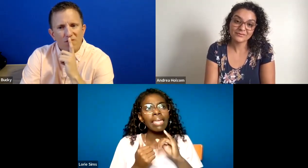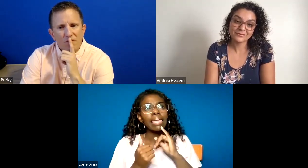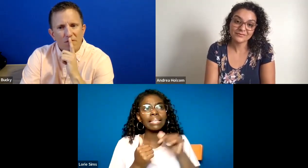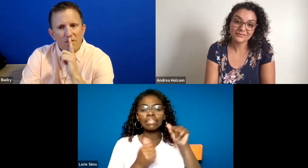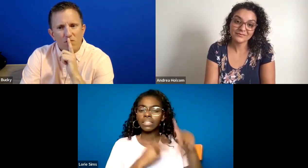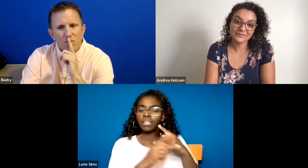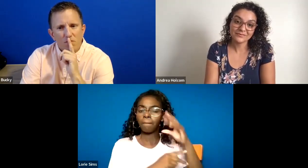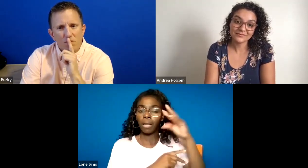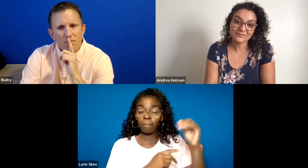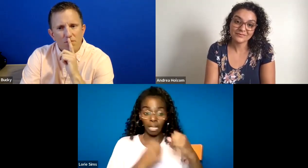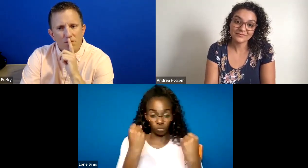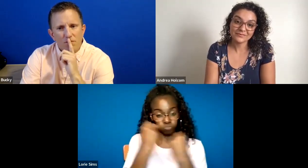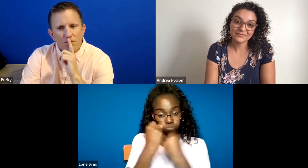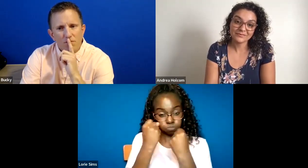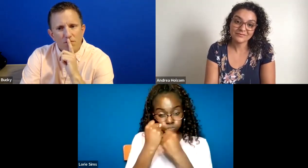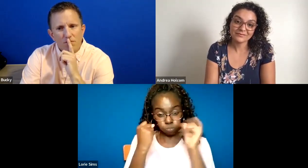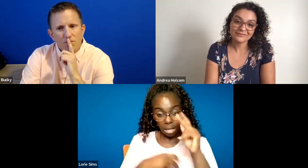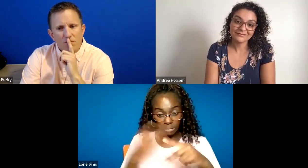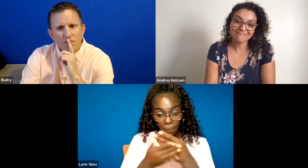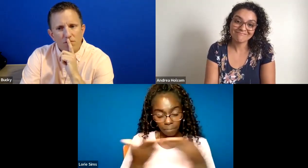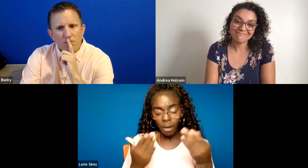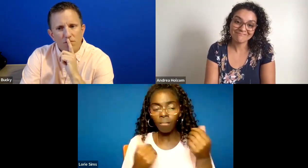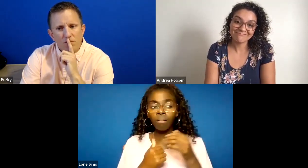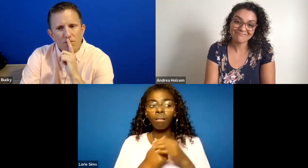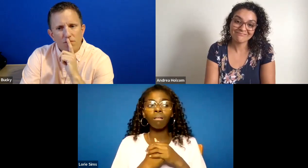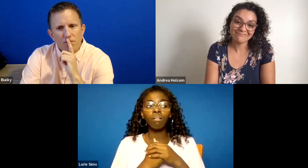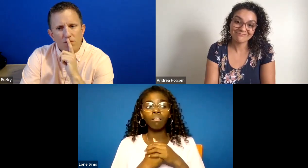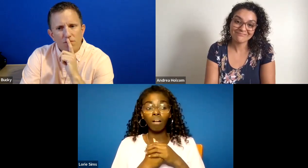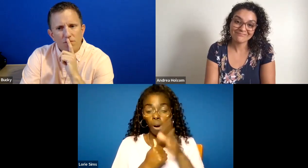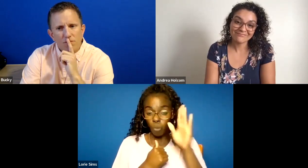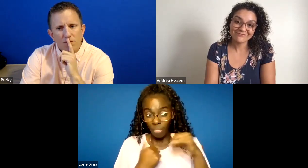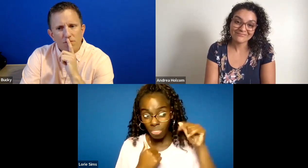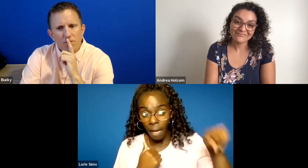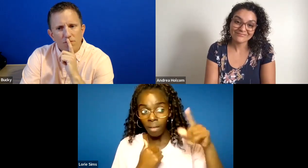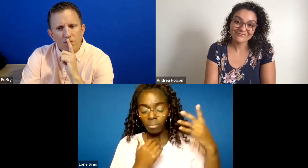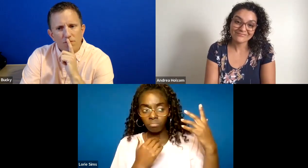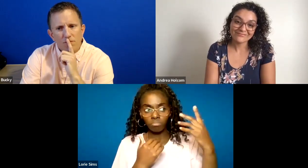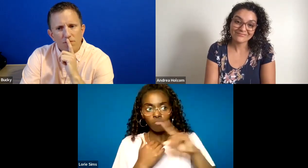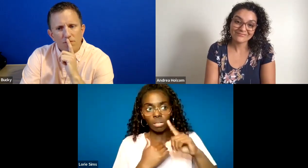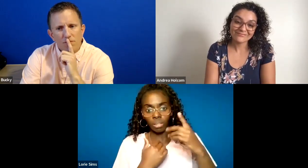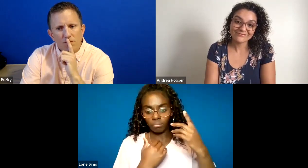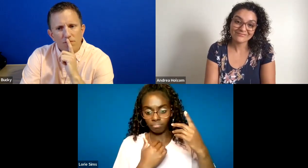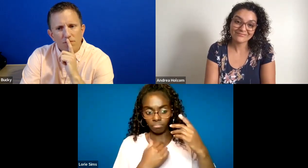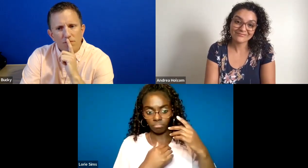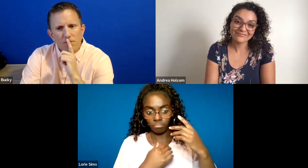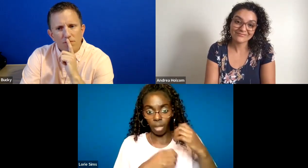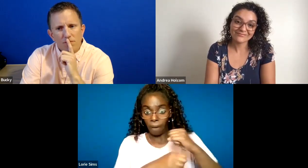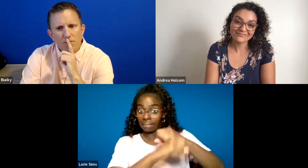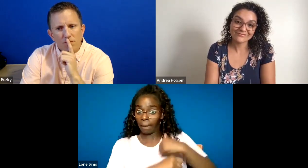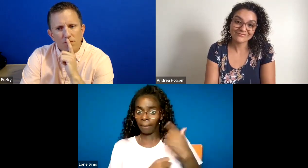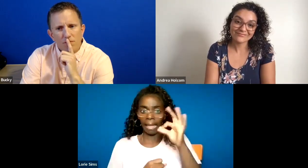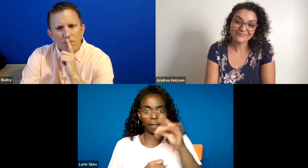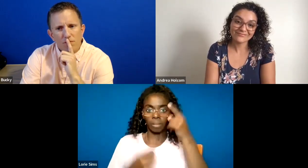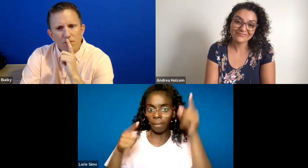In looking at the request, I thought, well, is Linguabee a company that supports this? White